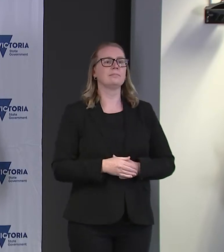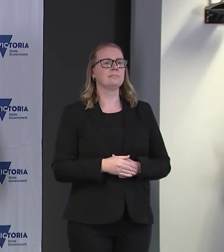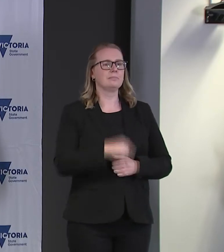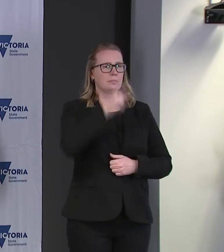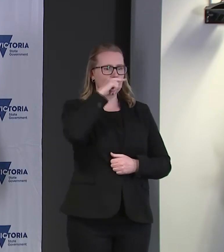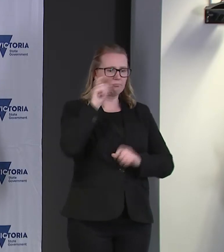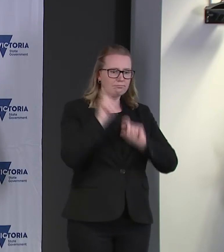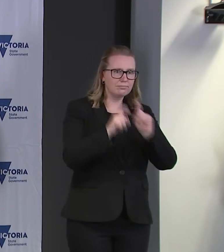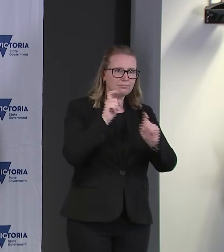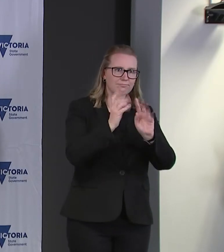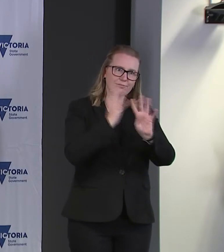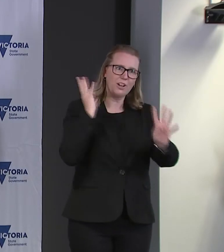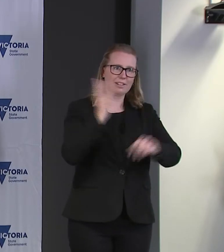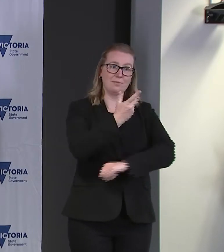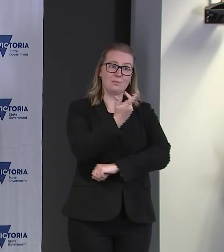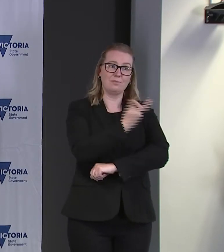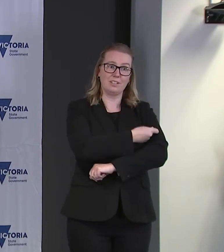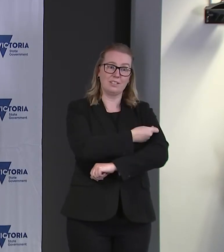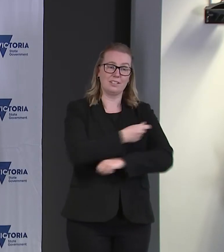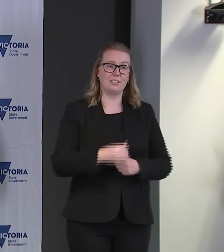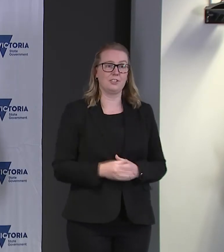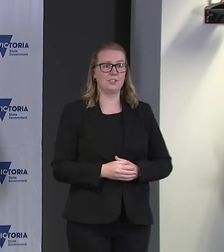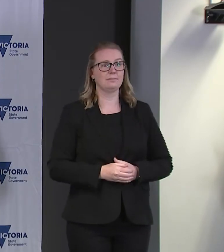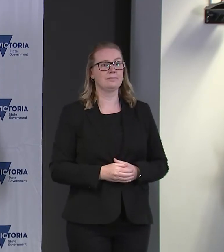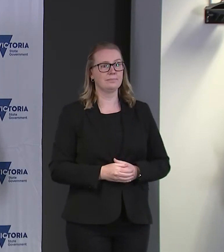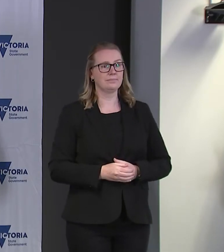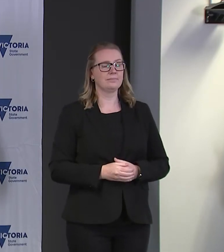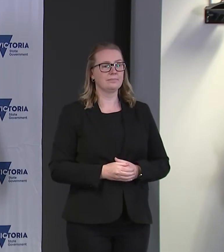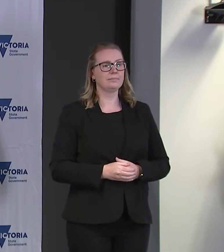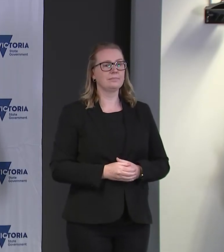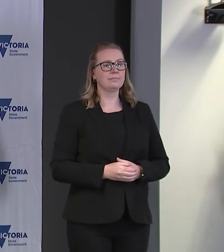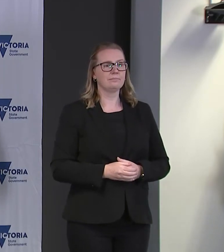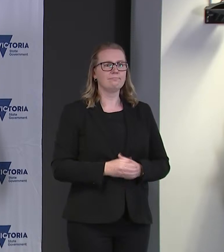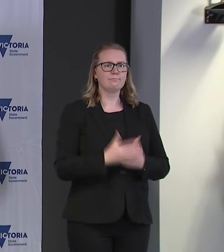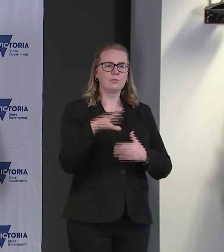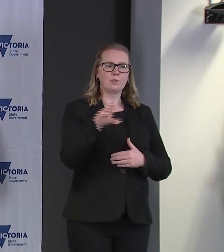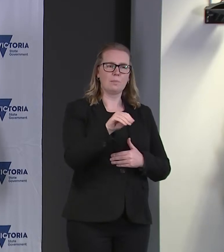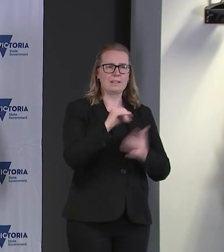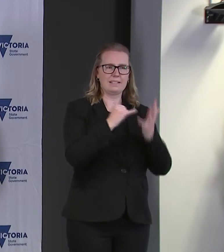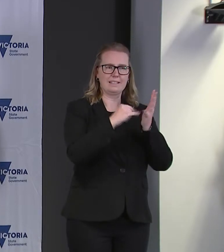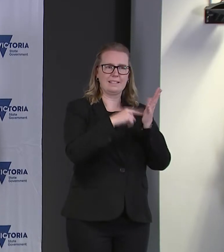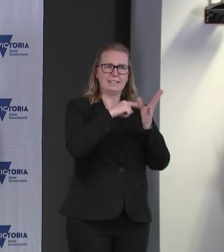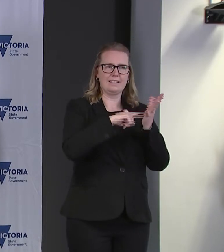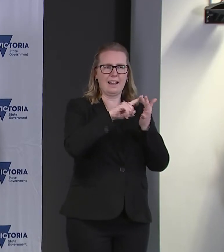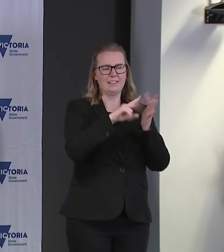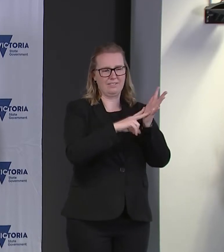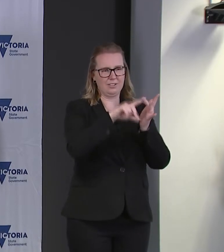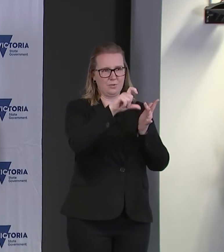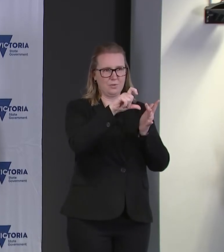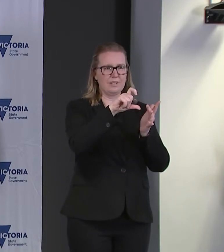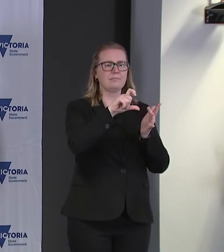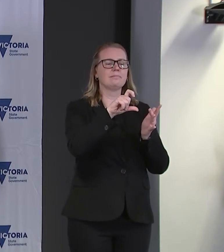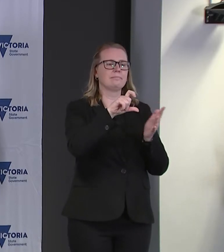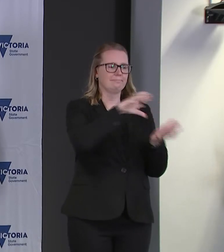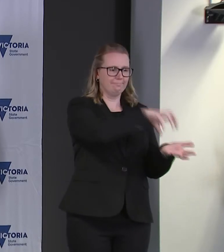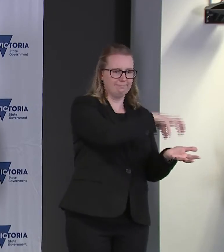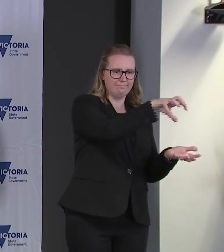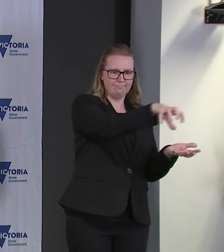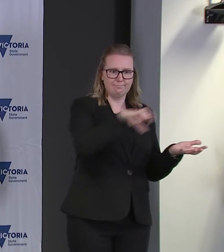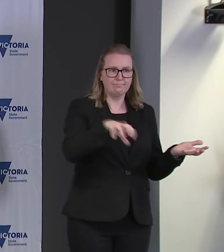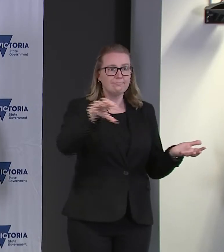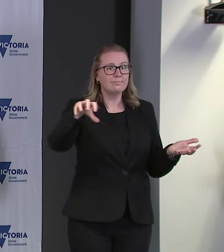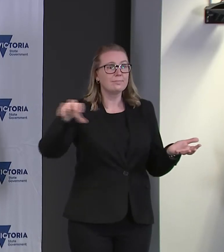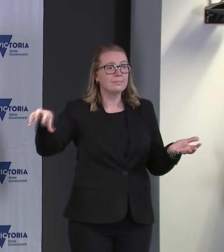24,263 people come forward to receive a vaccine from our state-run clinics. Remembering, of course,